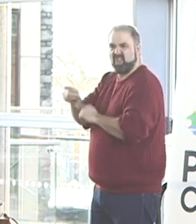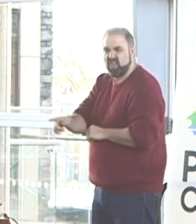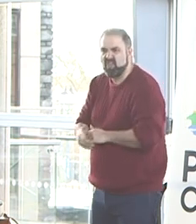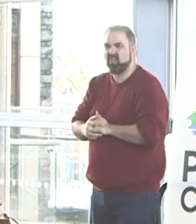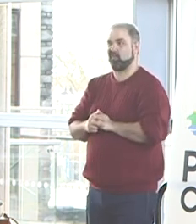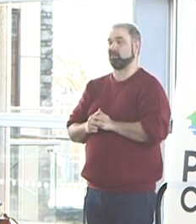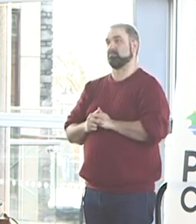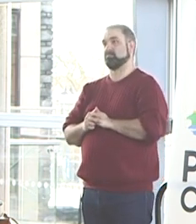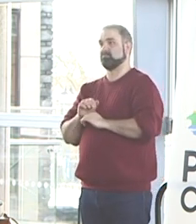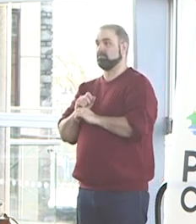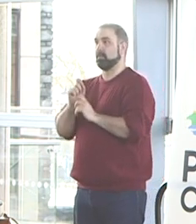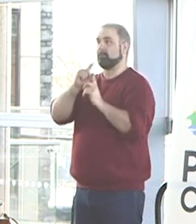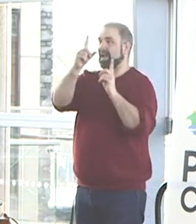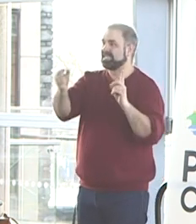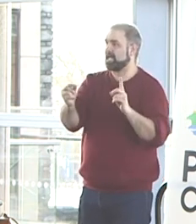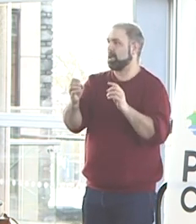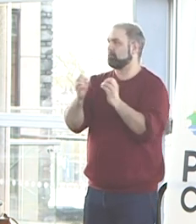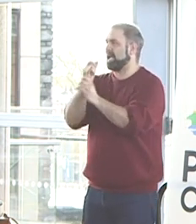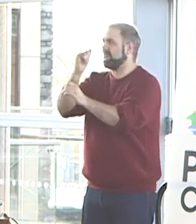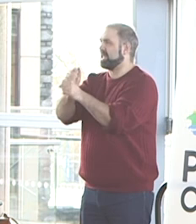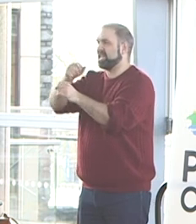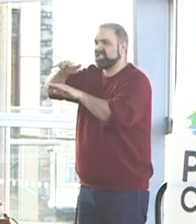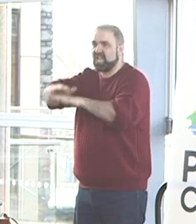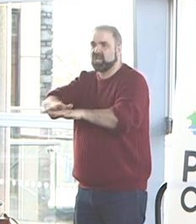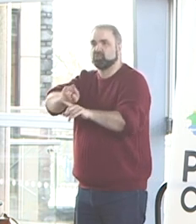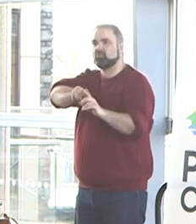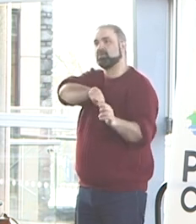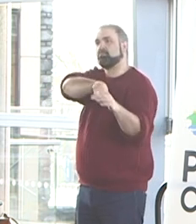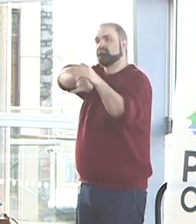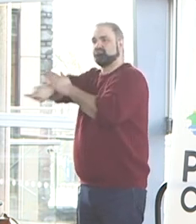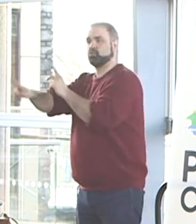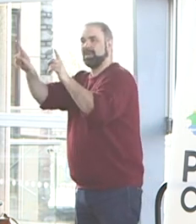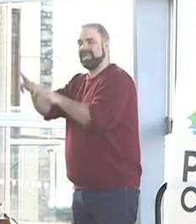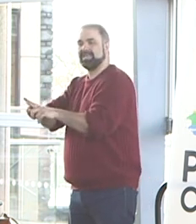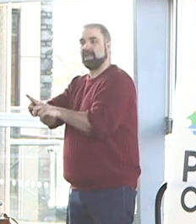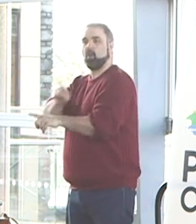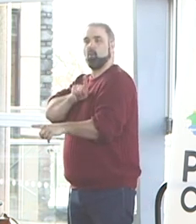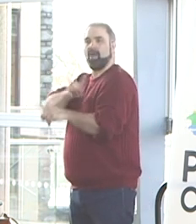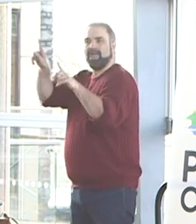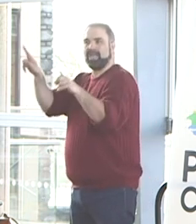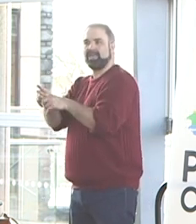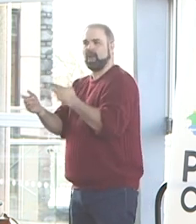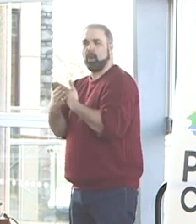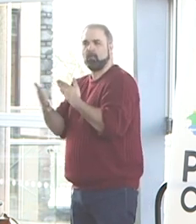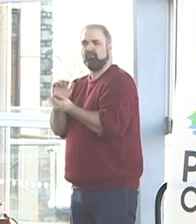people from Pakistan and Bangladesh trying to get across the border into India, because India is that little bit more LGBT friendly.